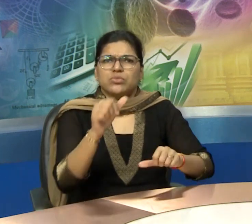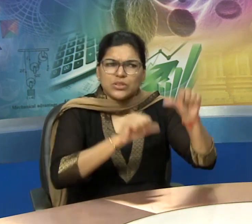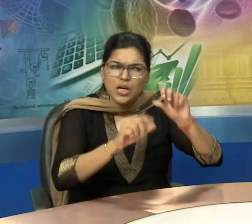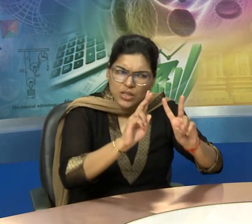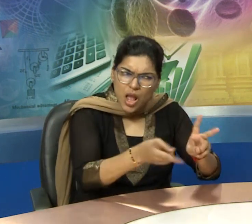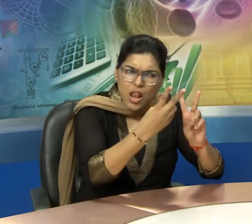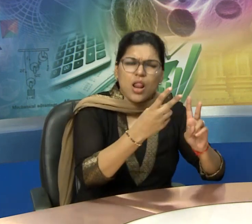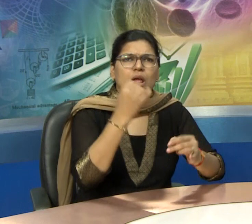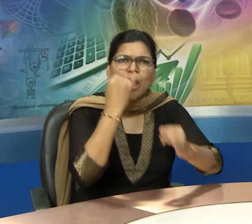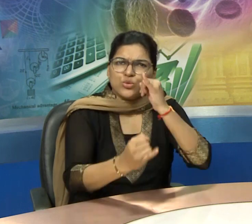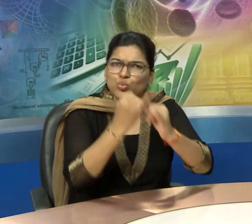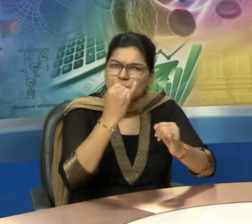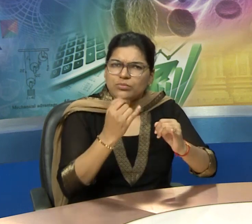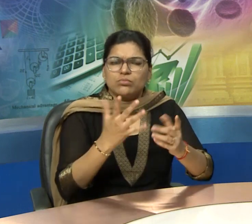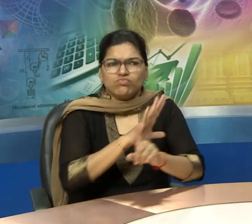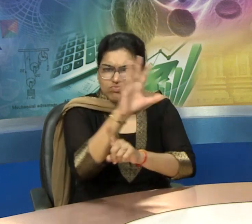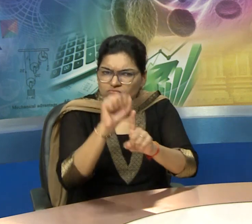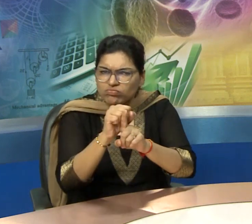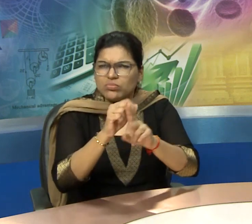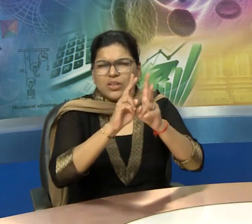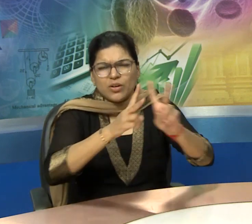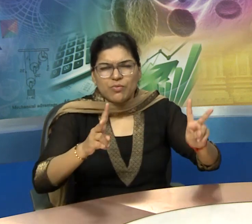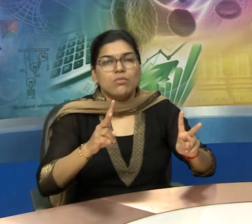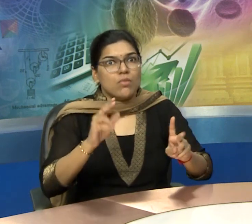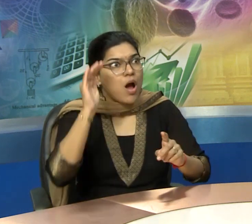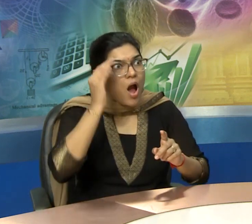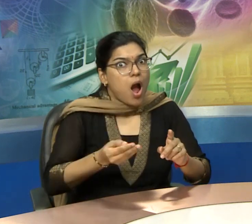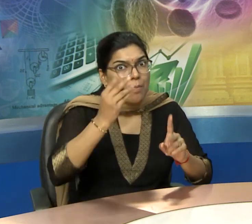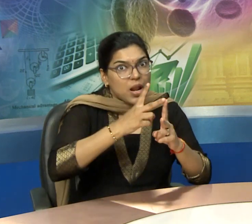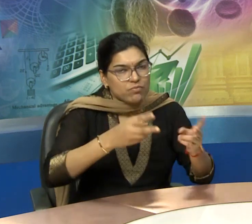and information on all subjects to everyone.